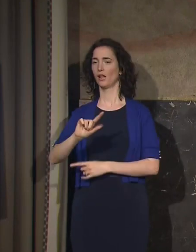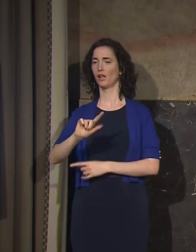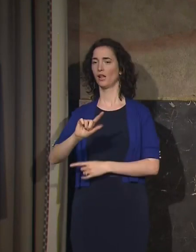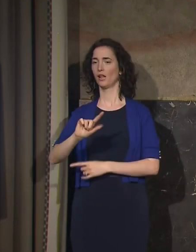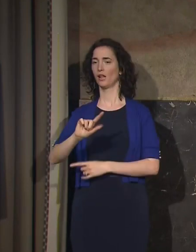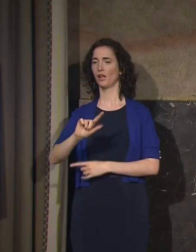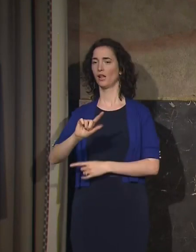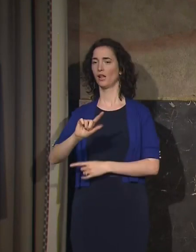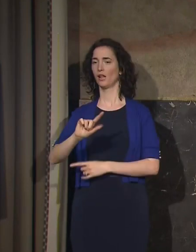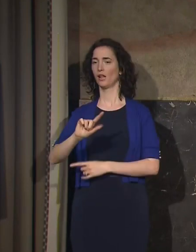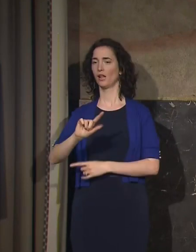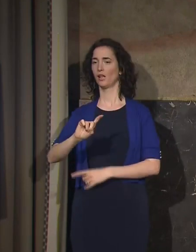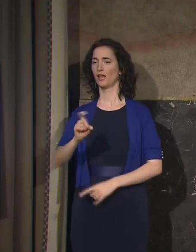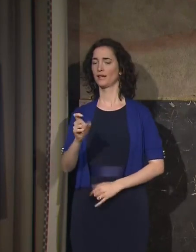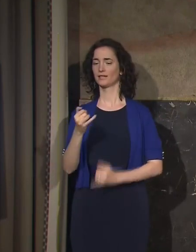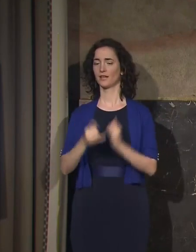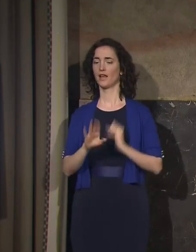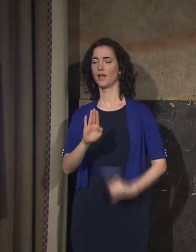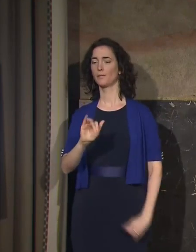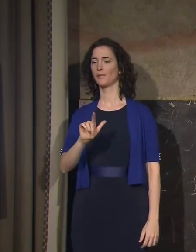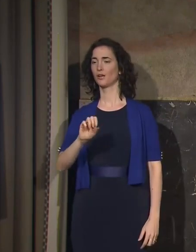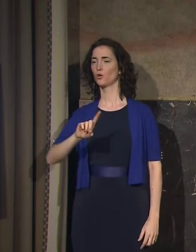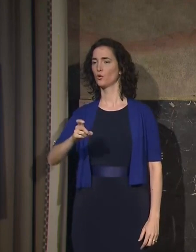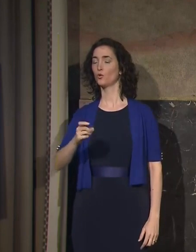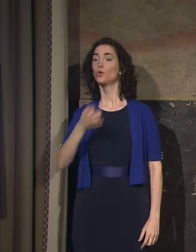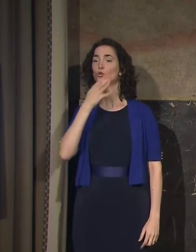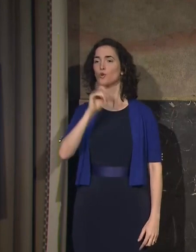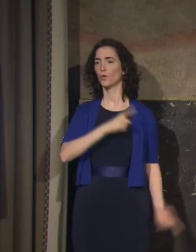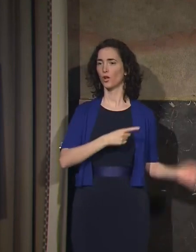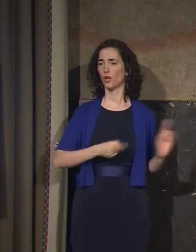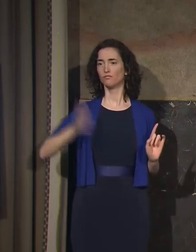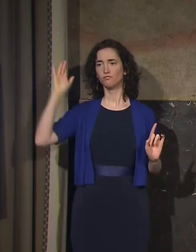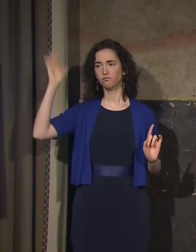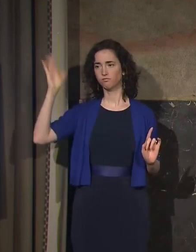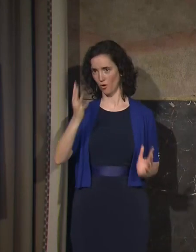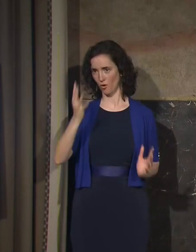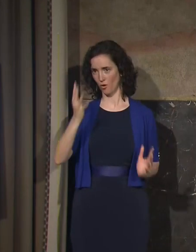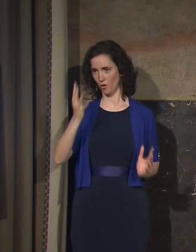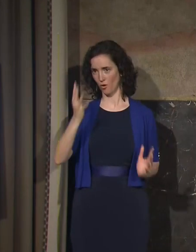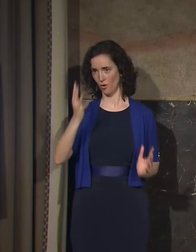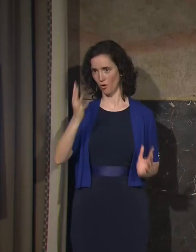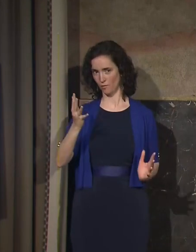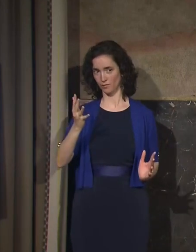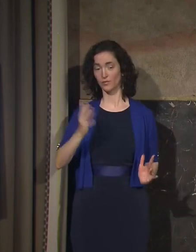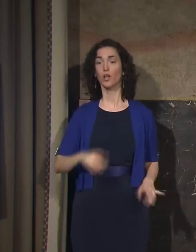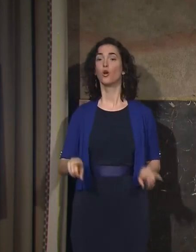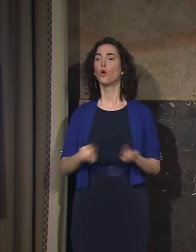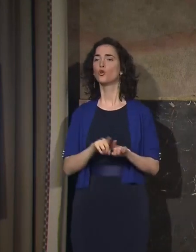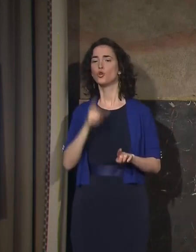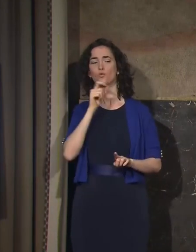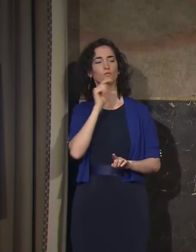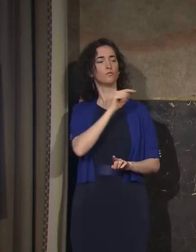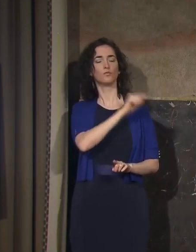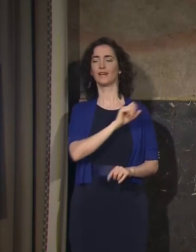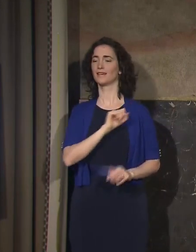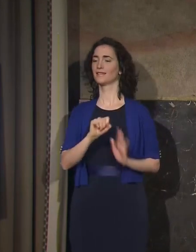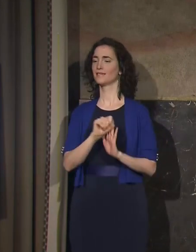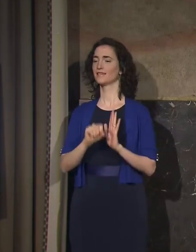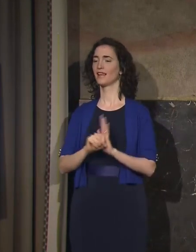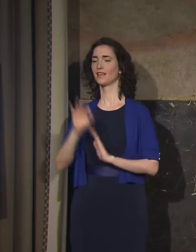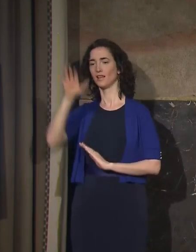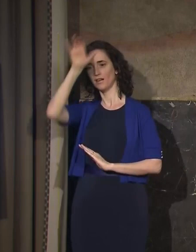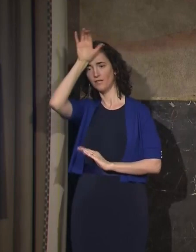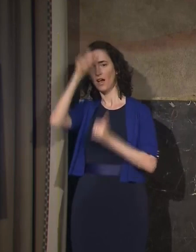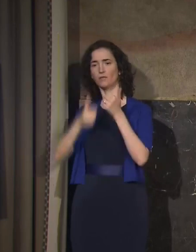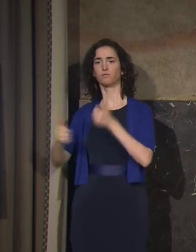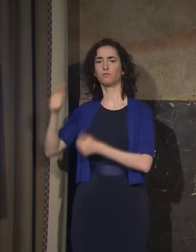will be in just a moment. We also have State Fire Marshal Butch Browning, who will be